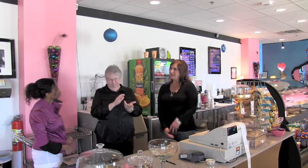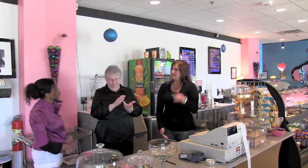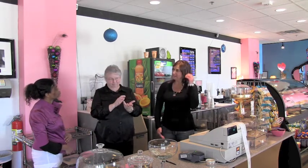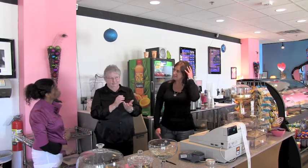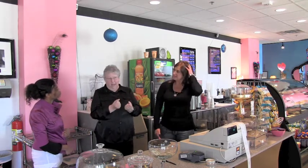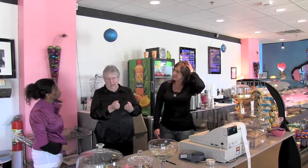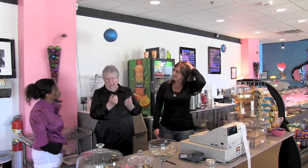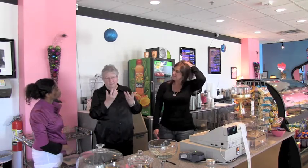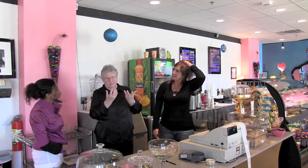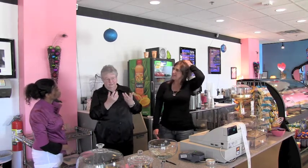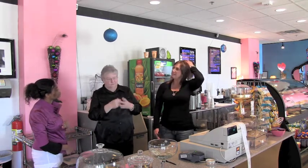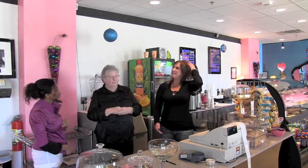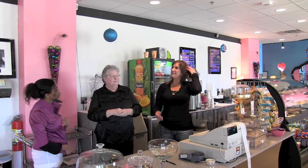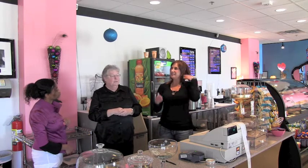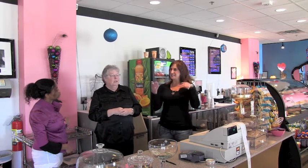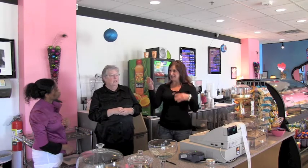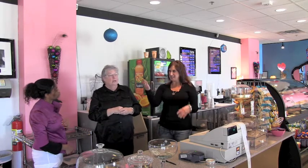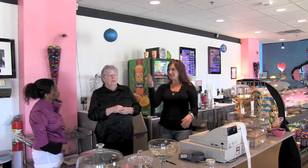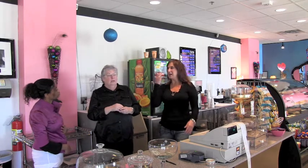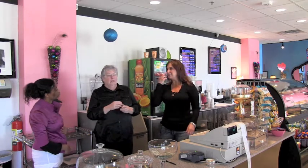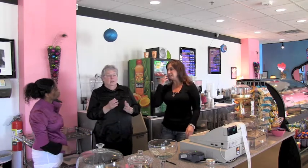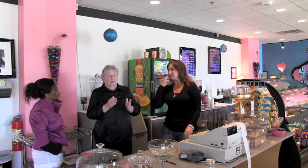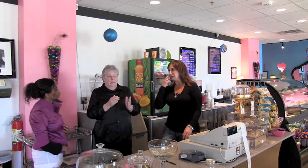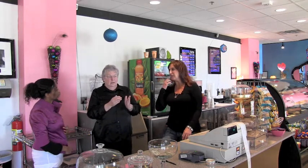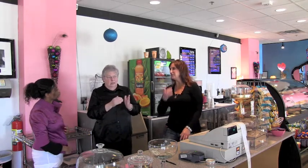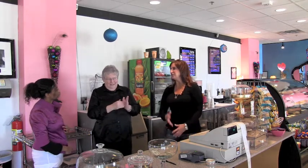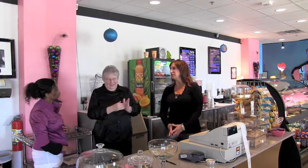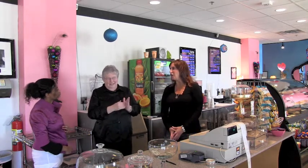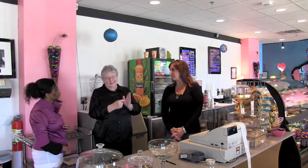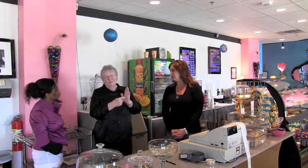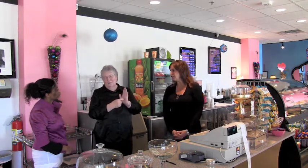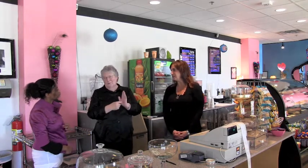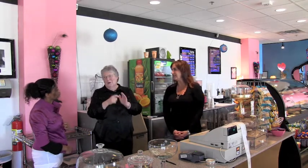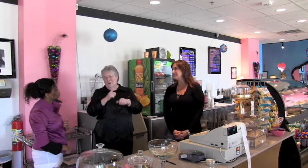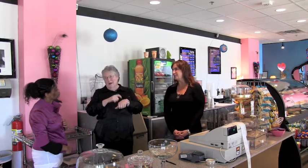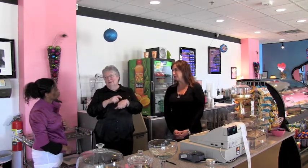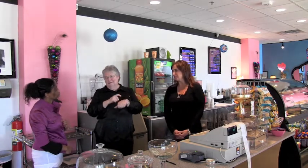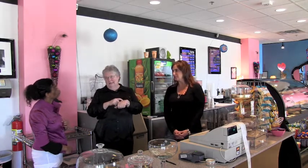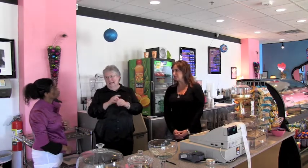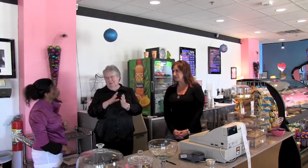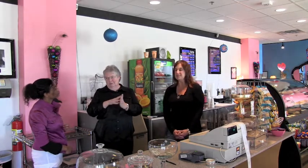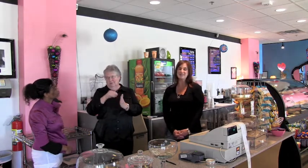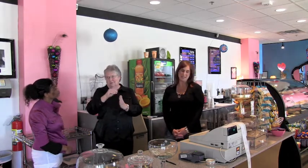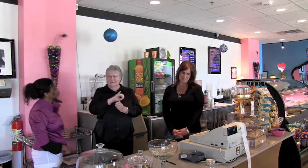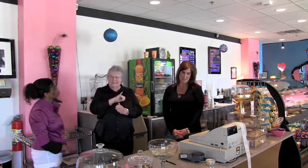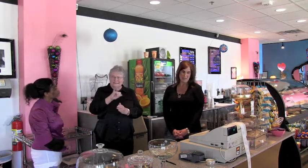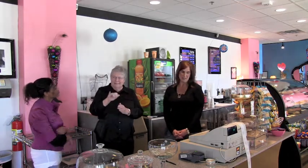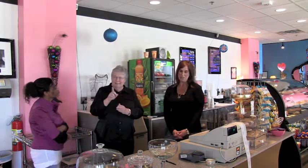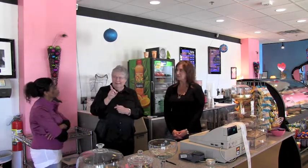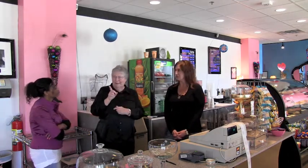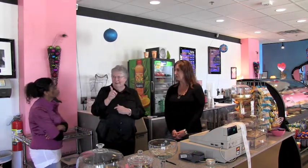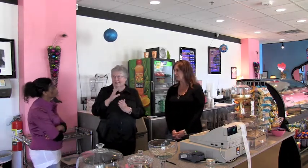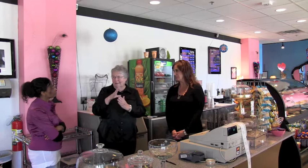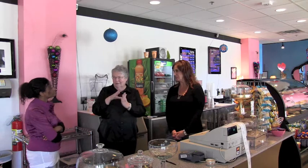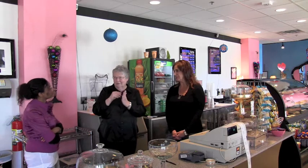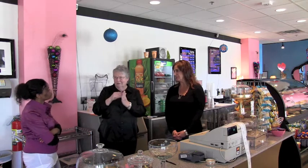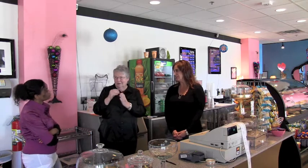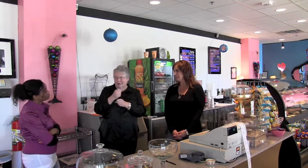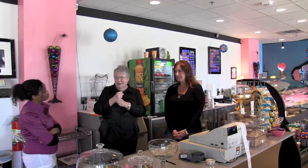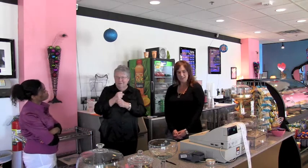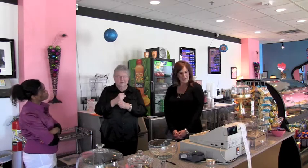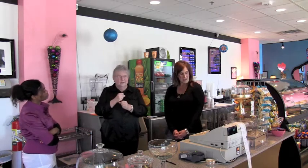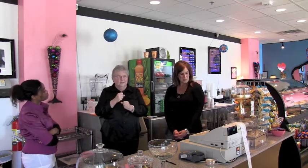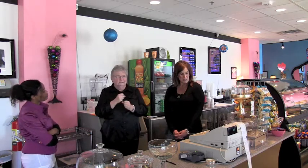And again, like it takes time to learn all the different coffee drinks, espresso drinks. It takes time to learn the